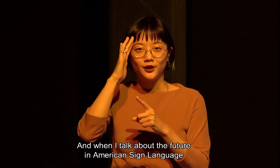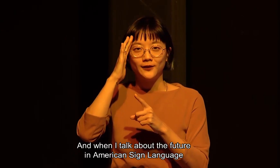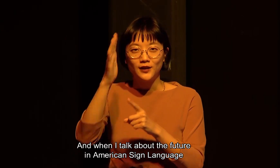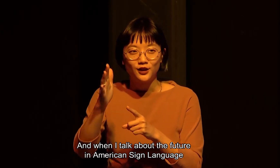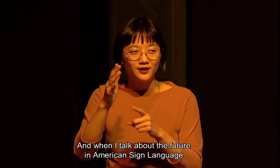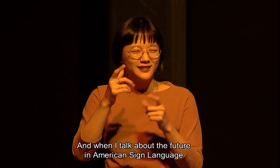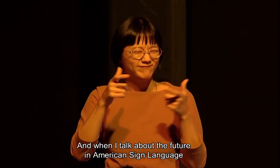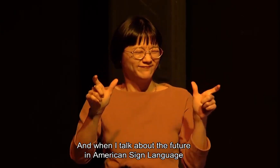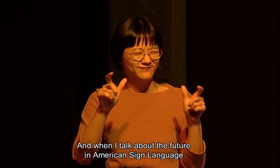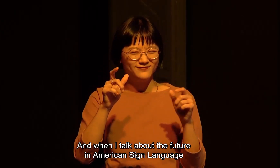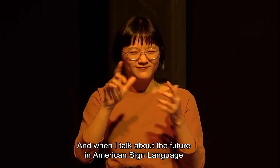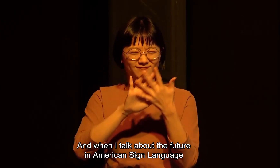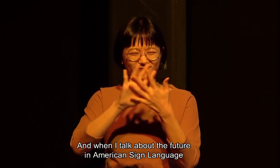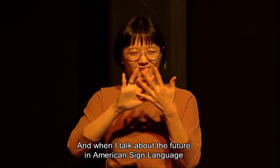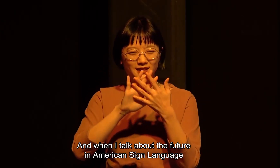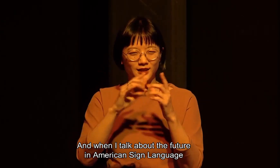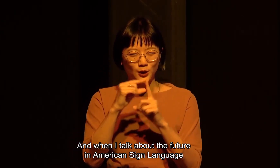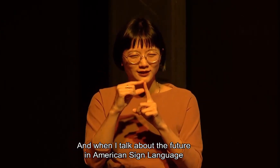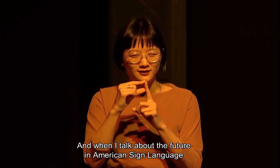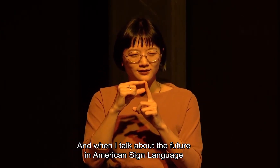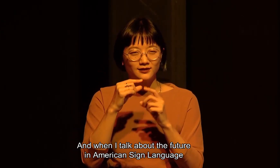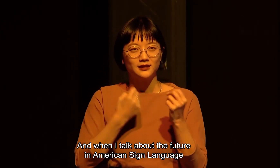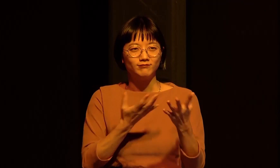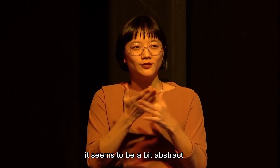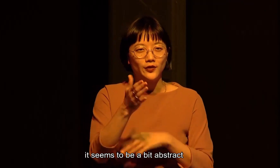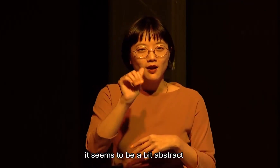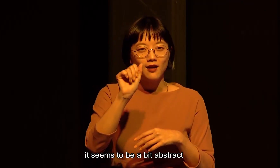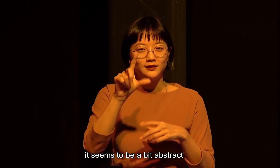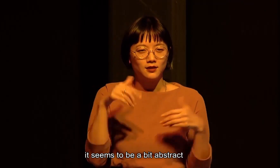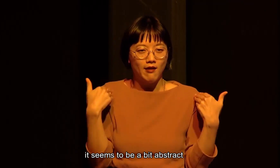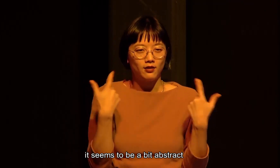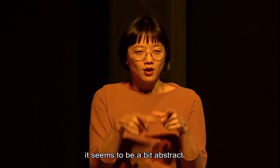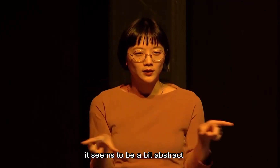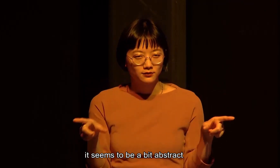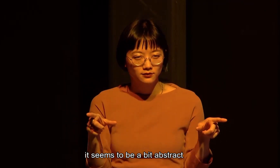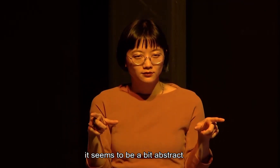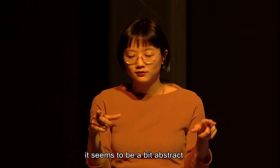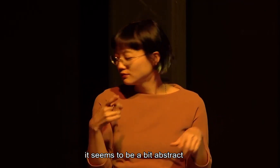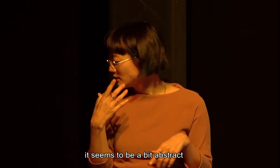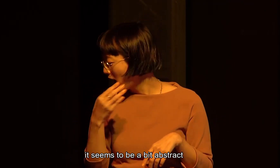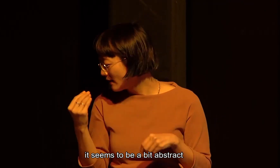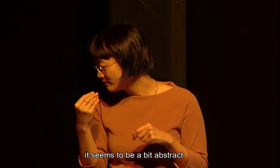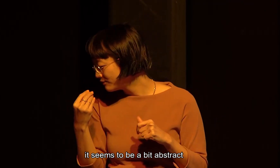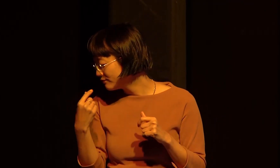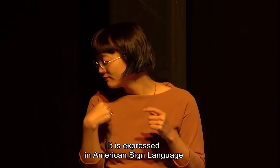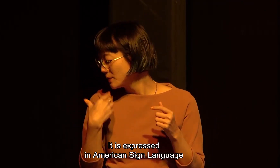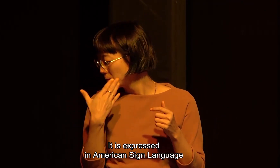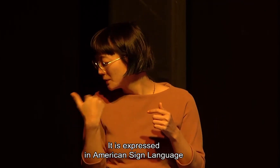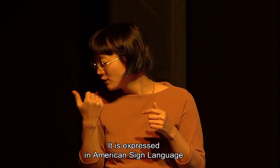And when I talk about the future in American Sign Language, it seems to be a bit abstract. It's expressed in